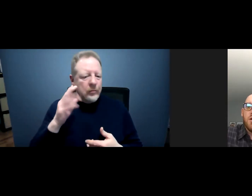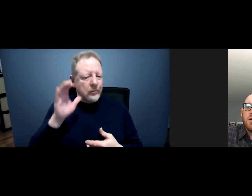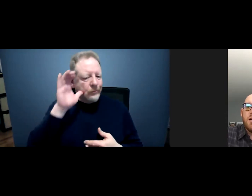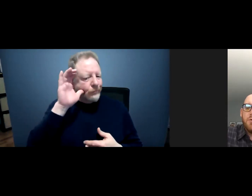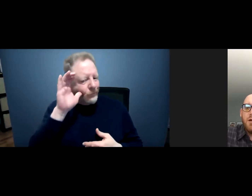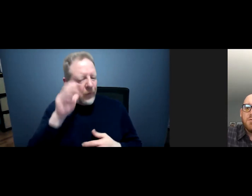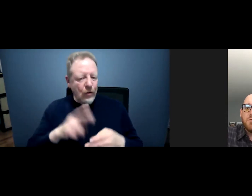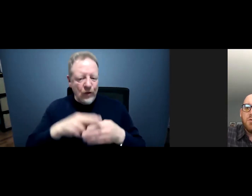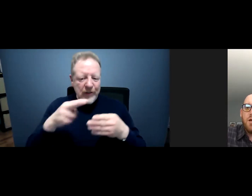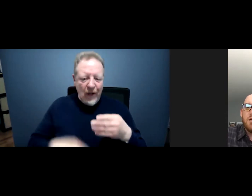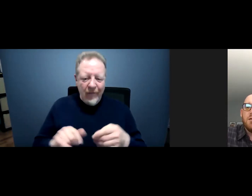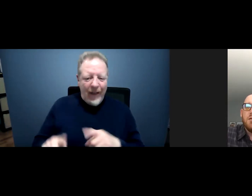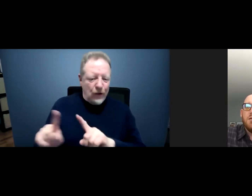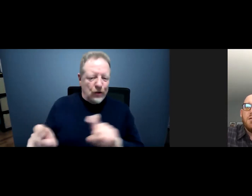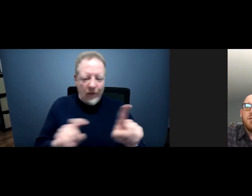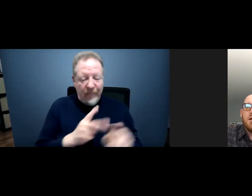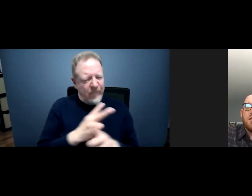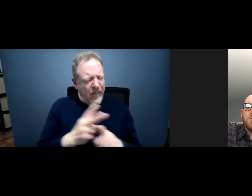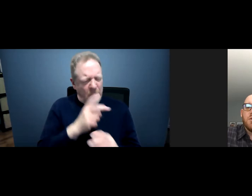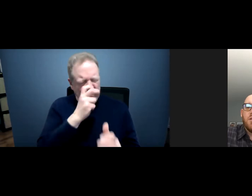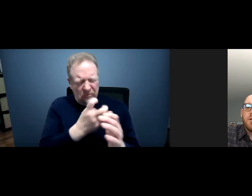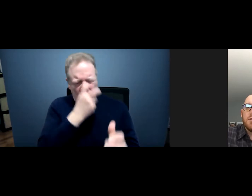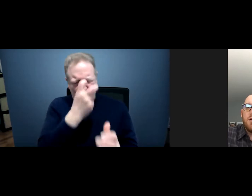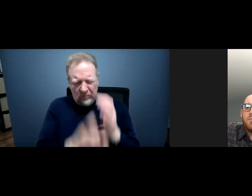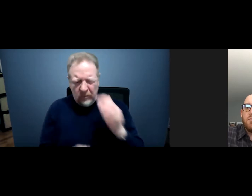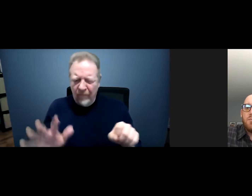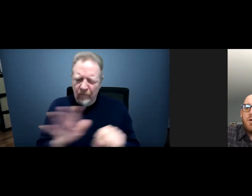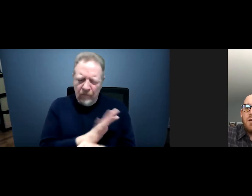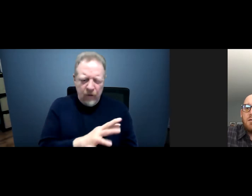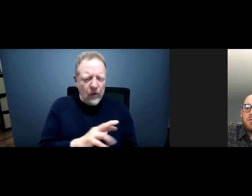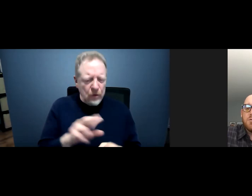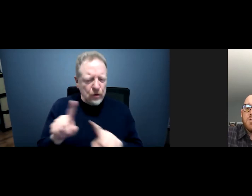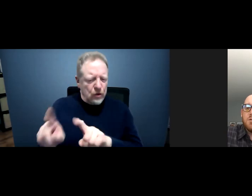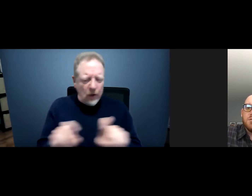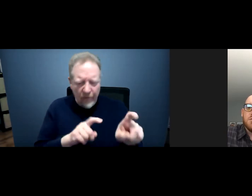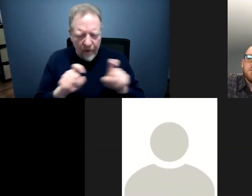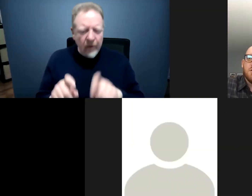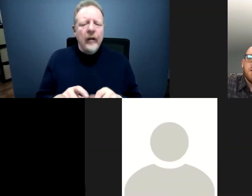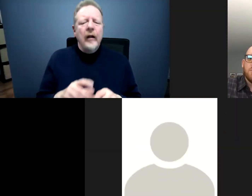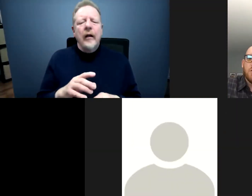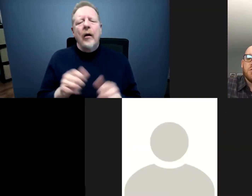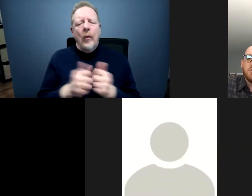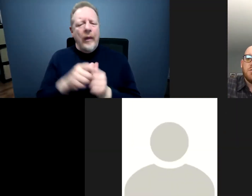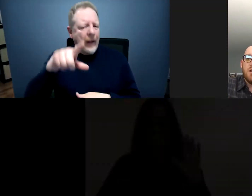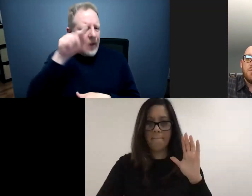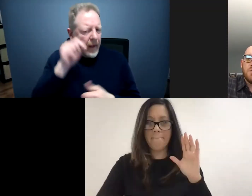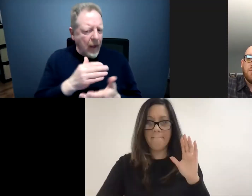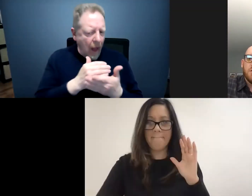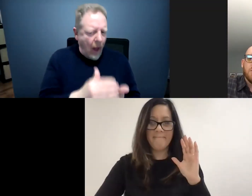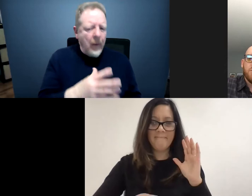a comprehensive survey, and with Gallaudet's help and Christine's direction, definitely looking forward